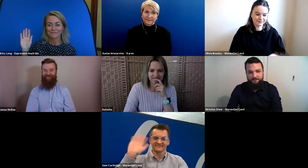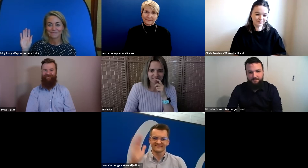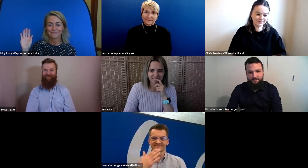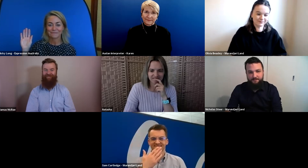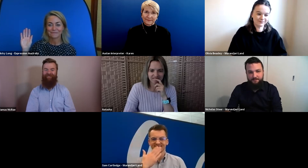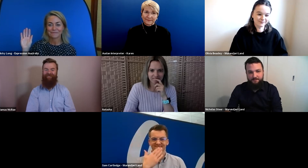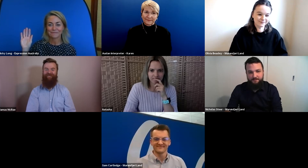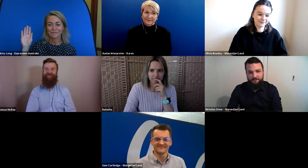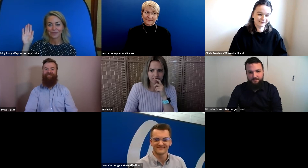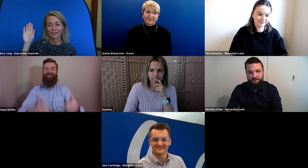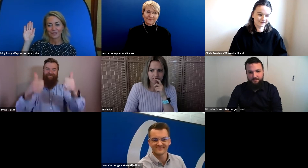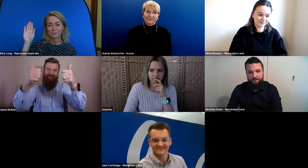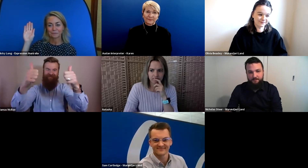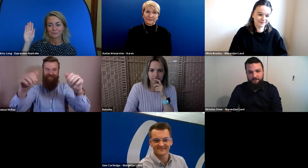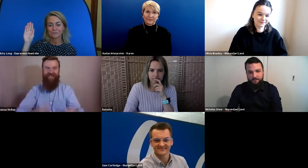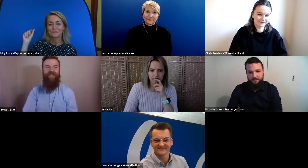Thanks all.